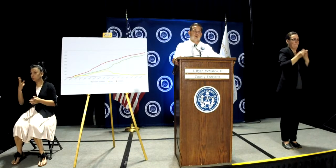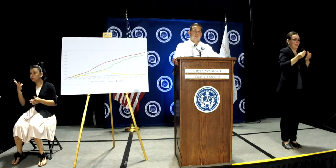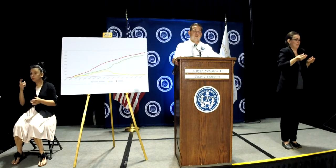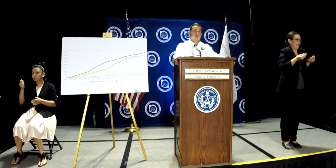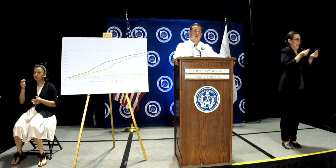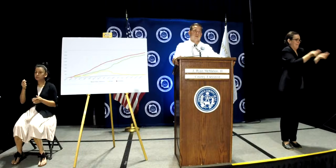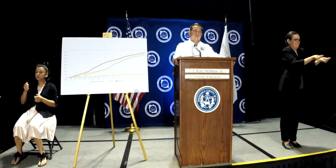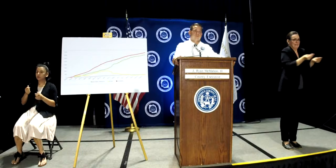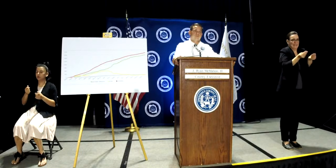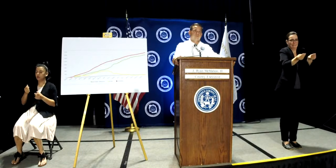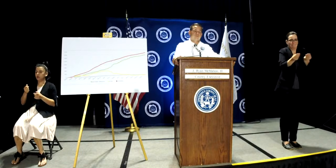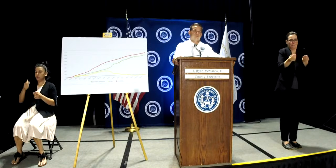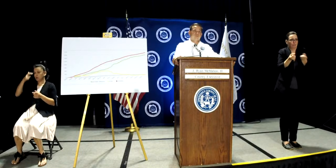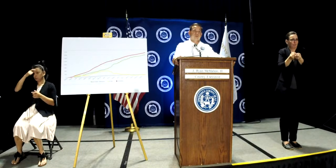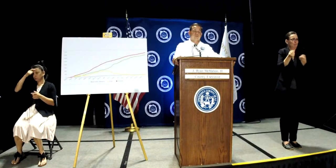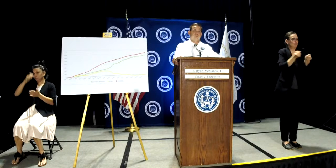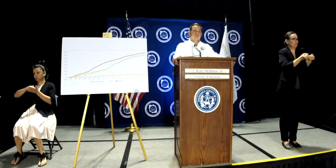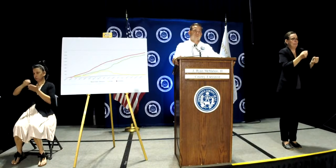At this point,